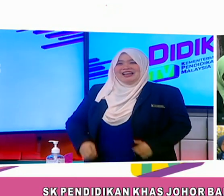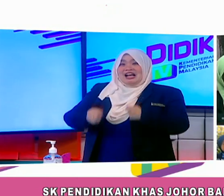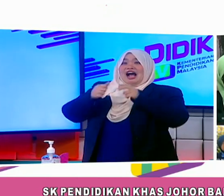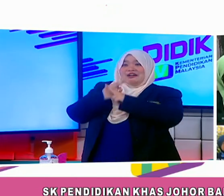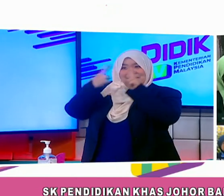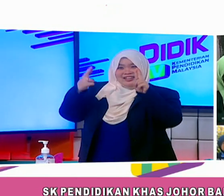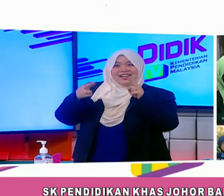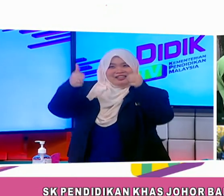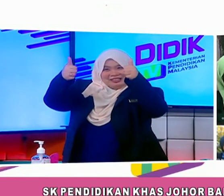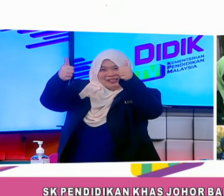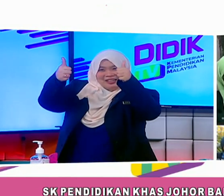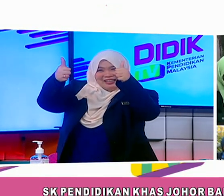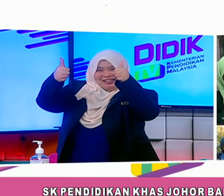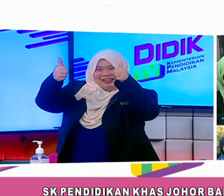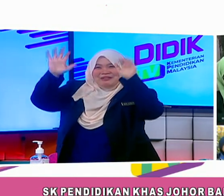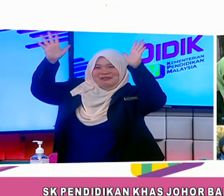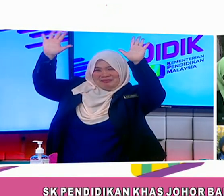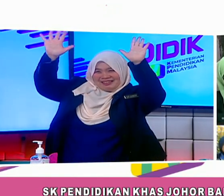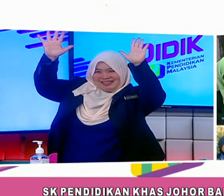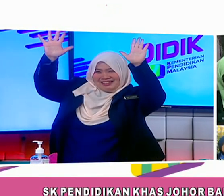Okay. Are you ready? Good.